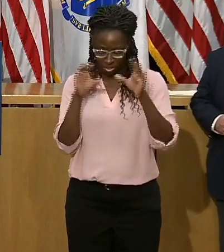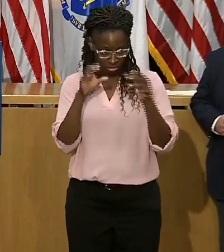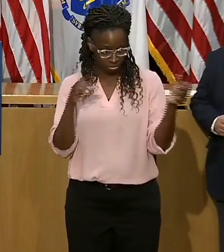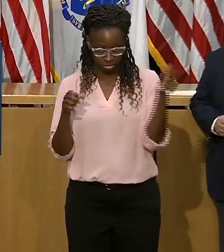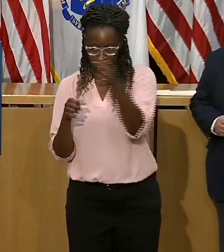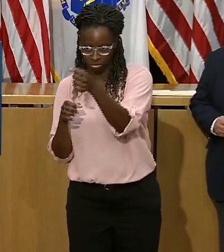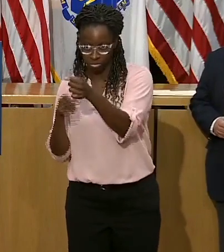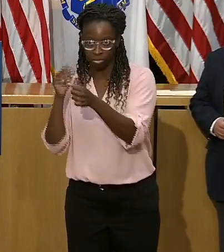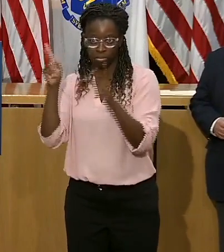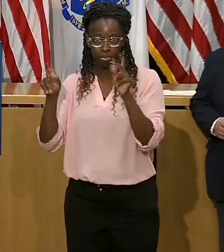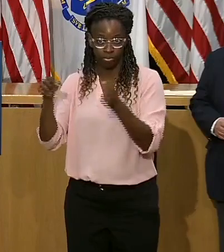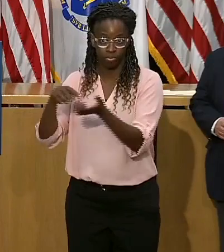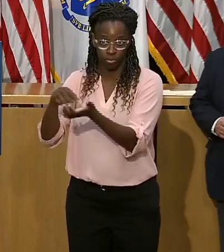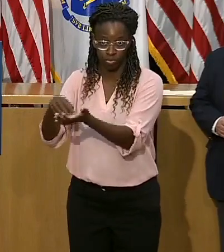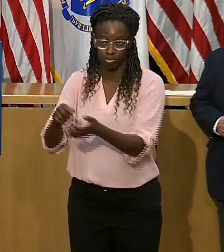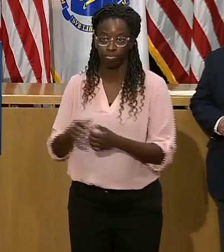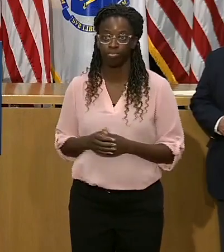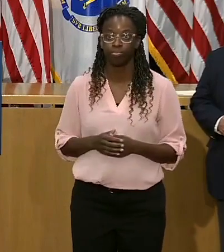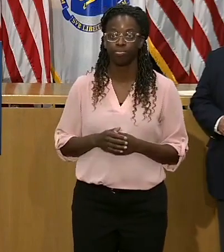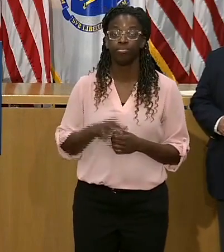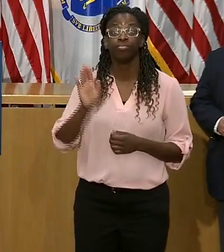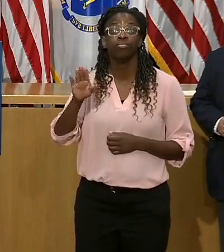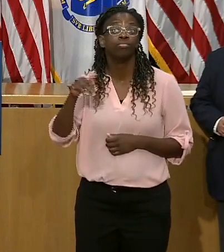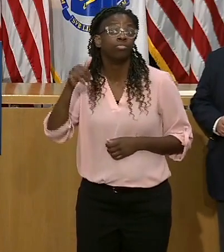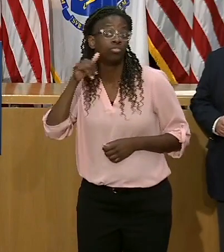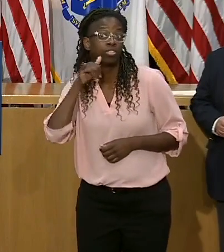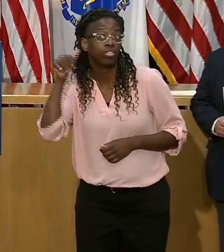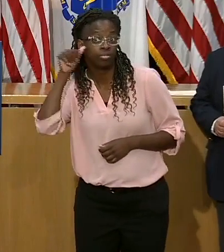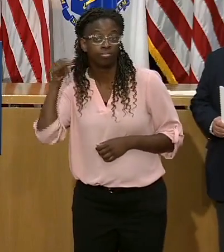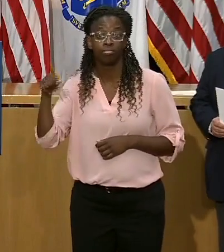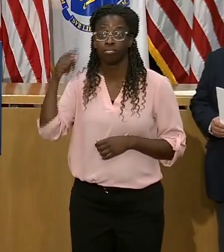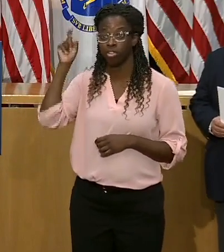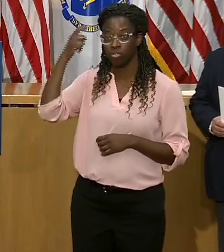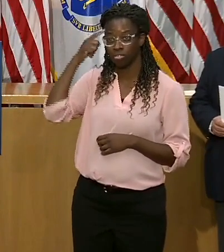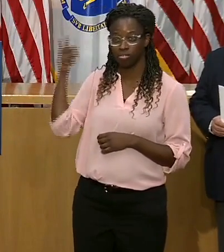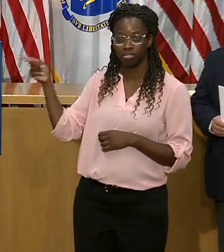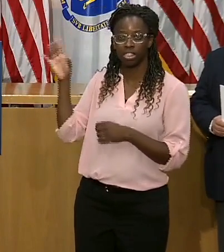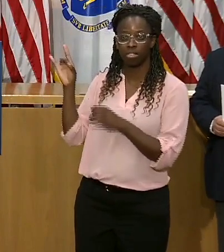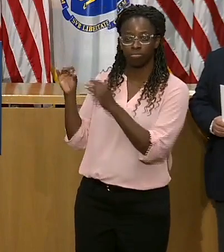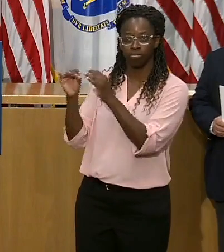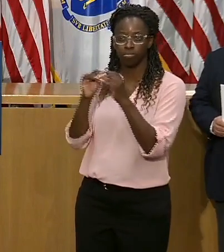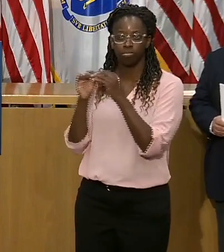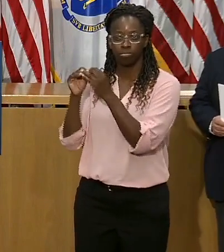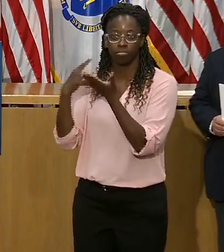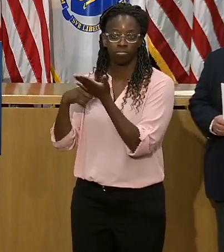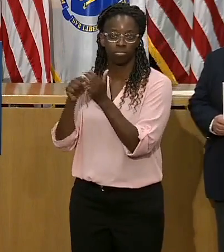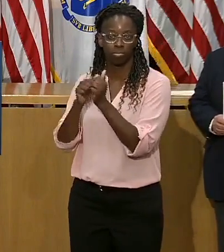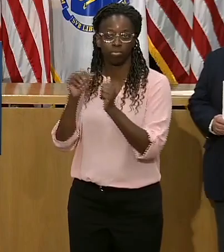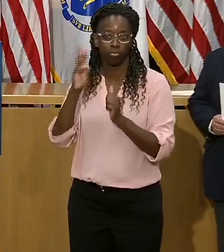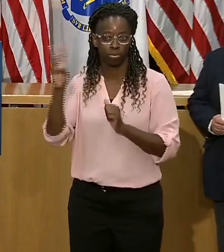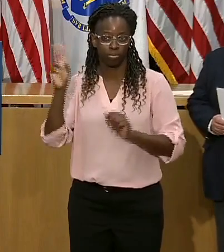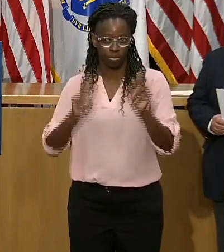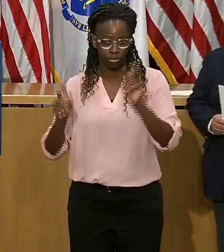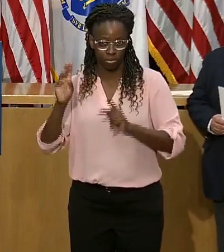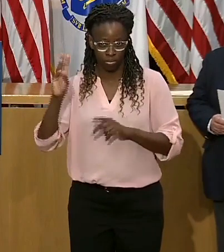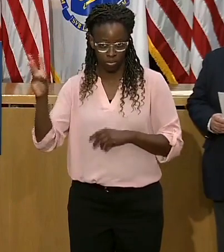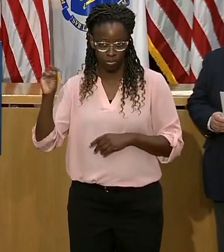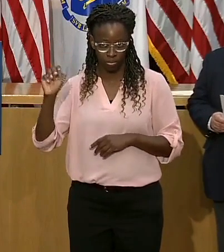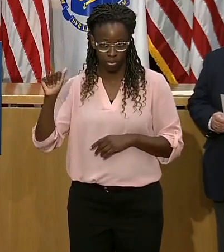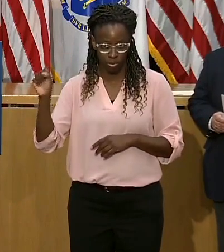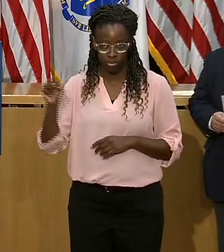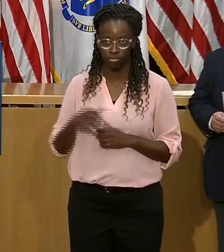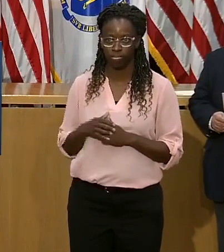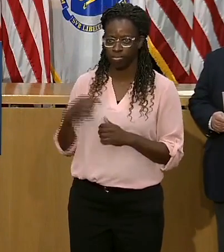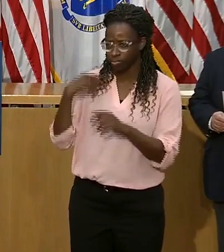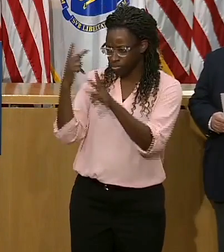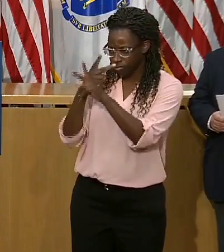Western Massachusetts developers, the governor helped us to roll out the 2020 round of affordable housing awards. With a mix